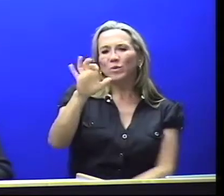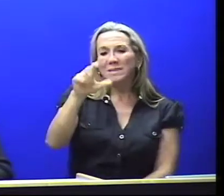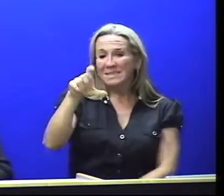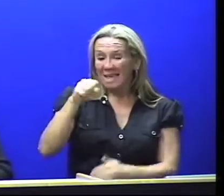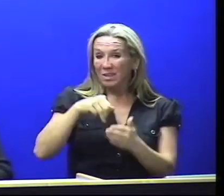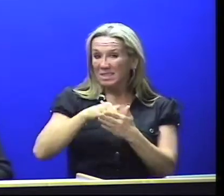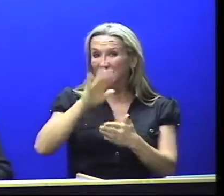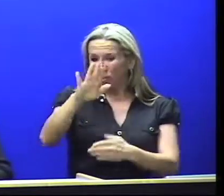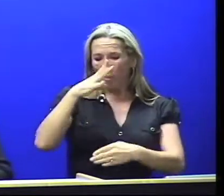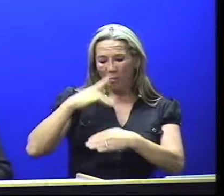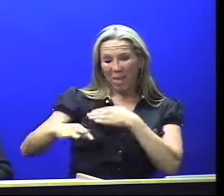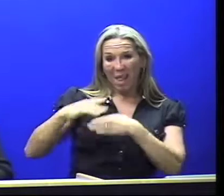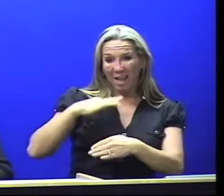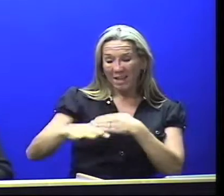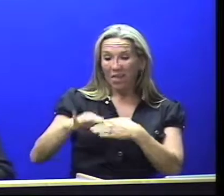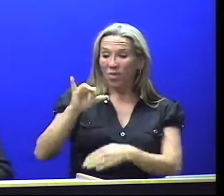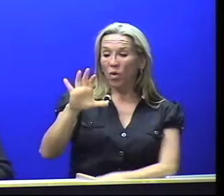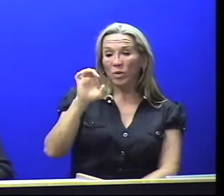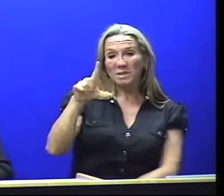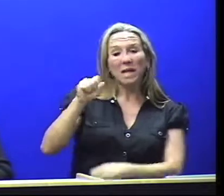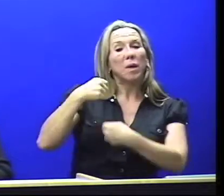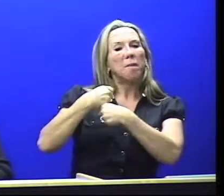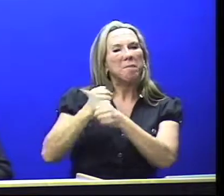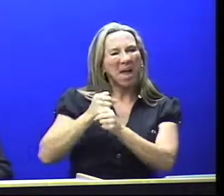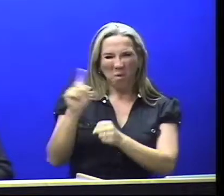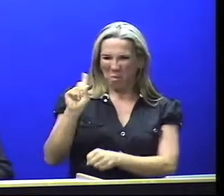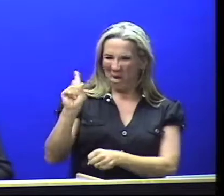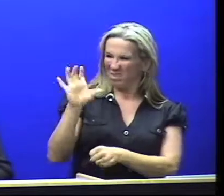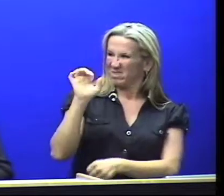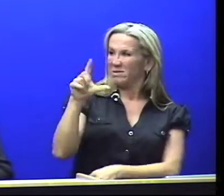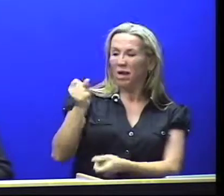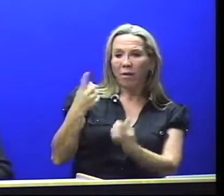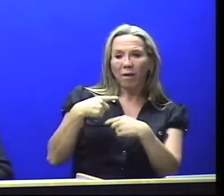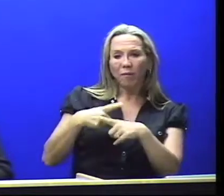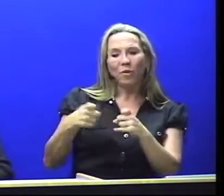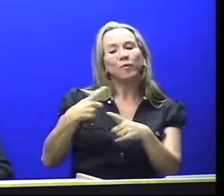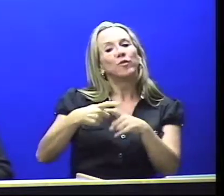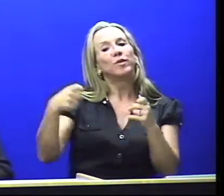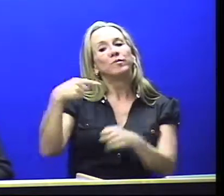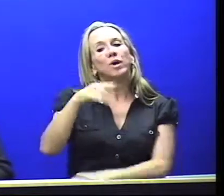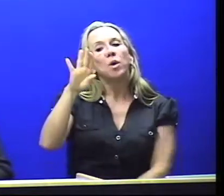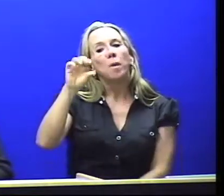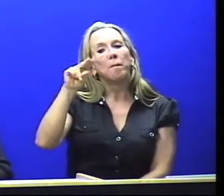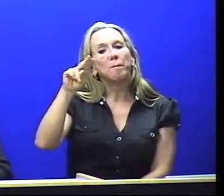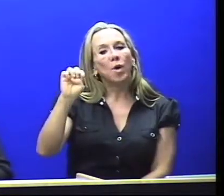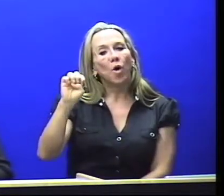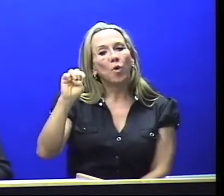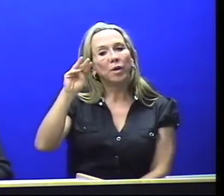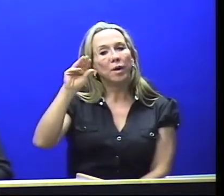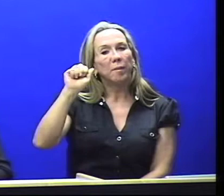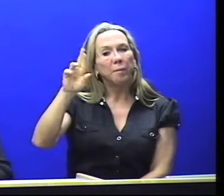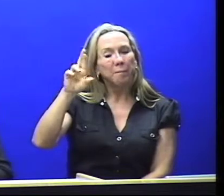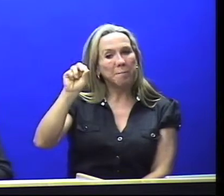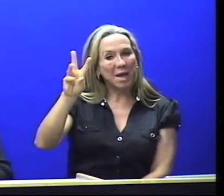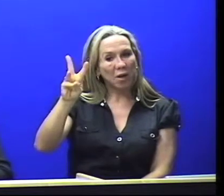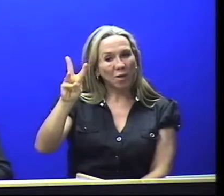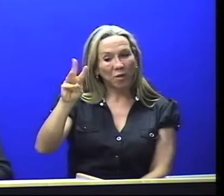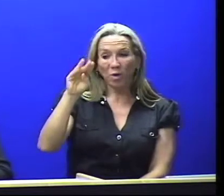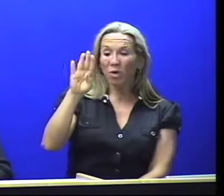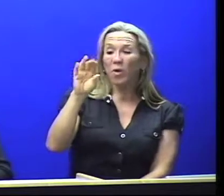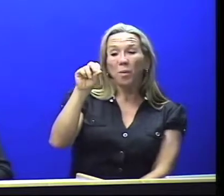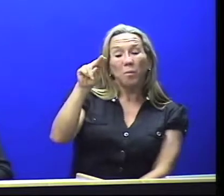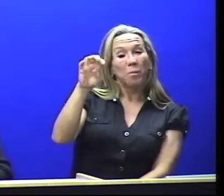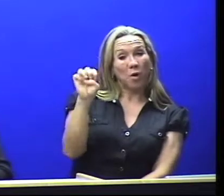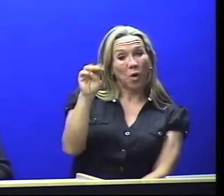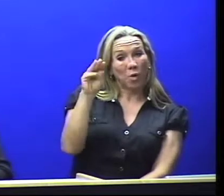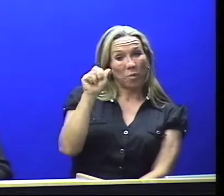are actually made in your bone marrow. And your bone marrow is an area